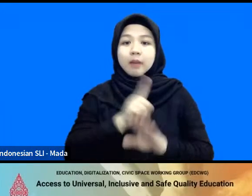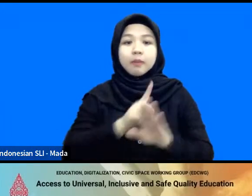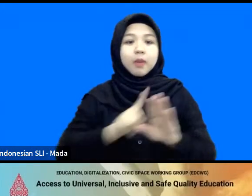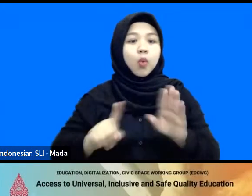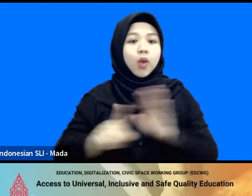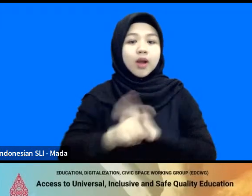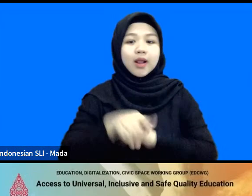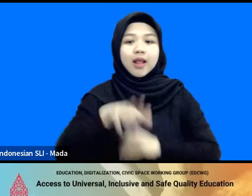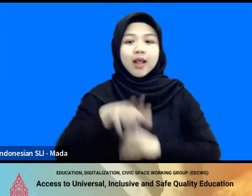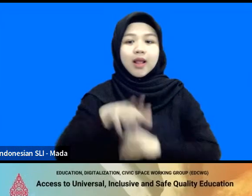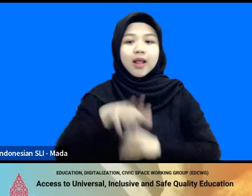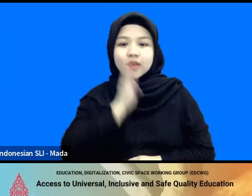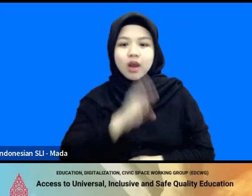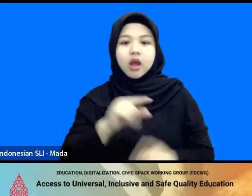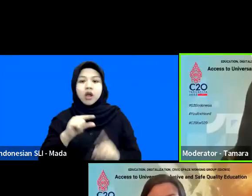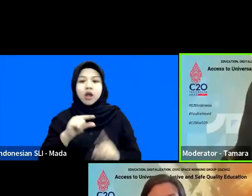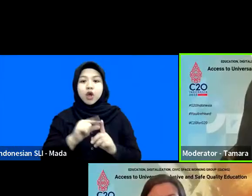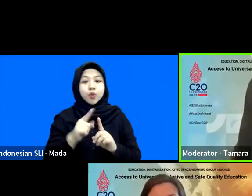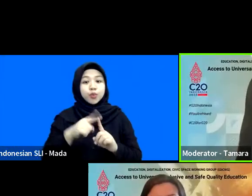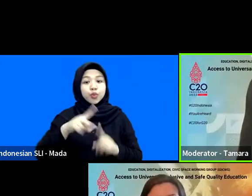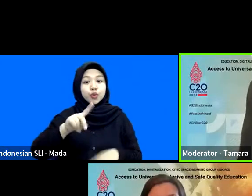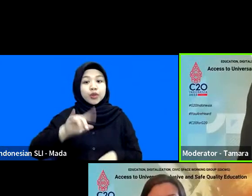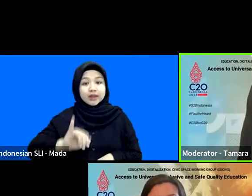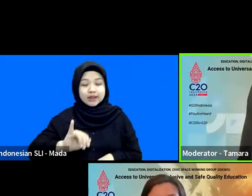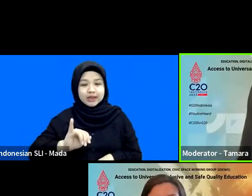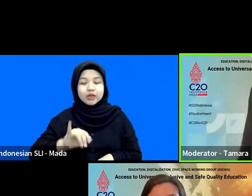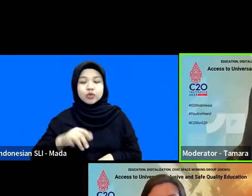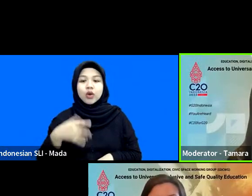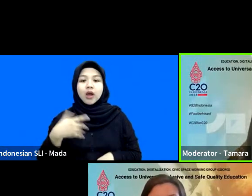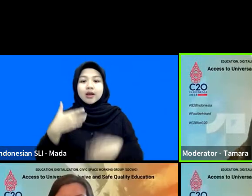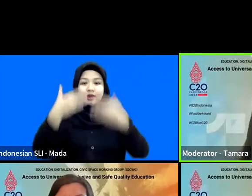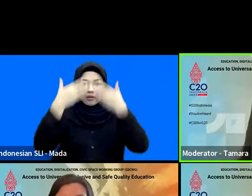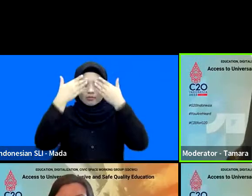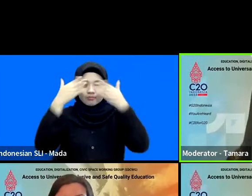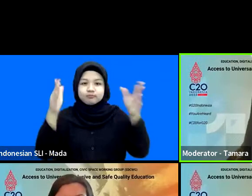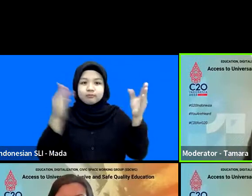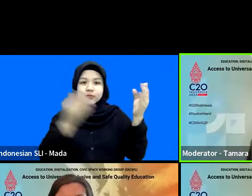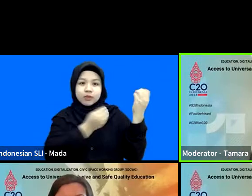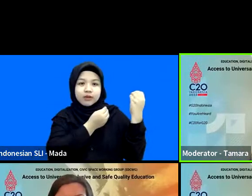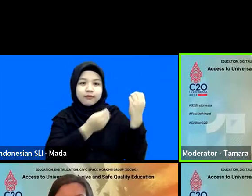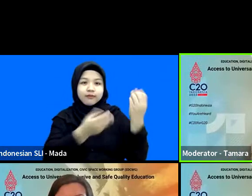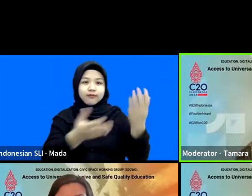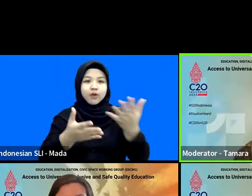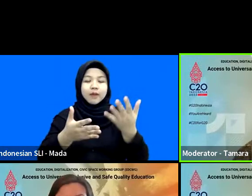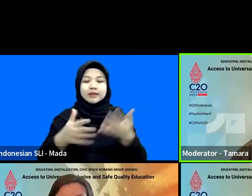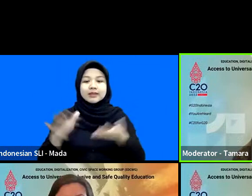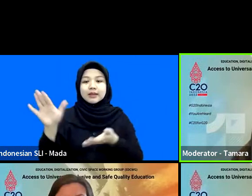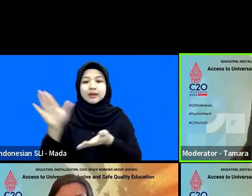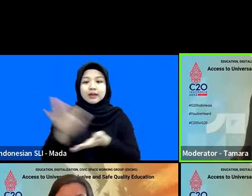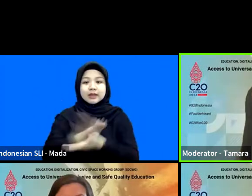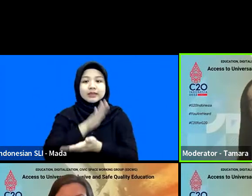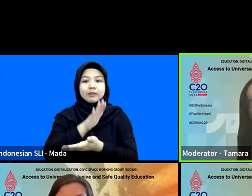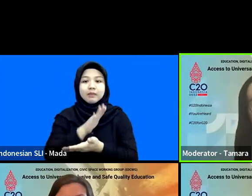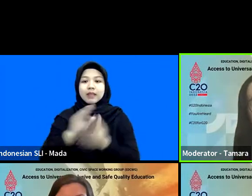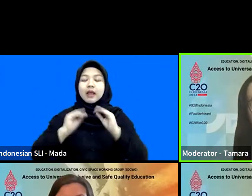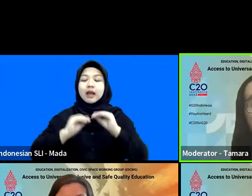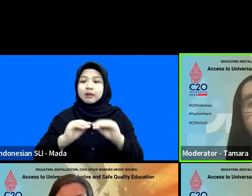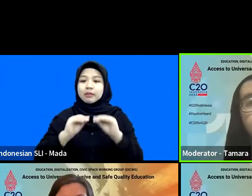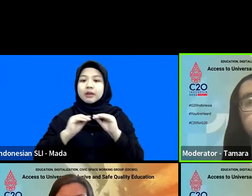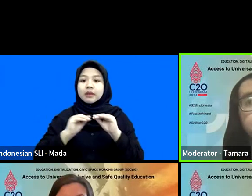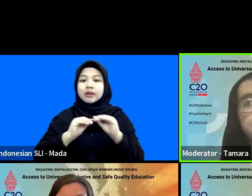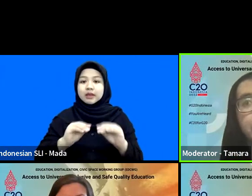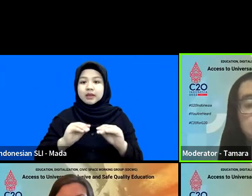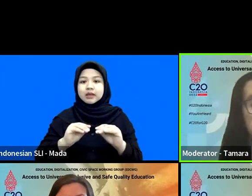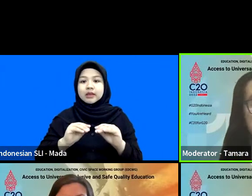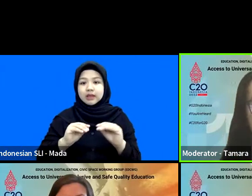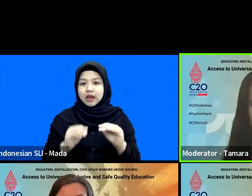experience and insights for learning and educational opportunities, especially for girls, and also violence-free environment. And also connected to